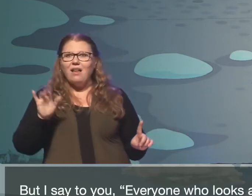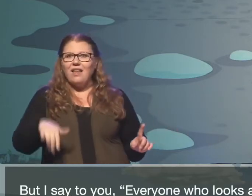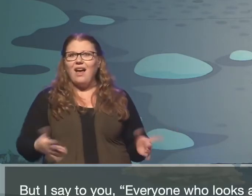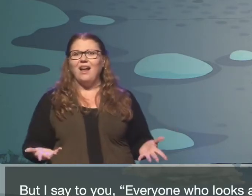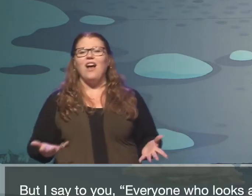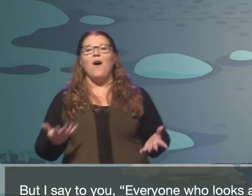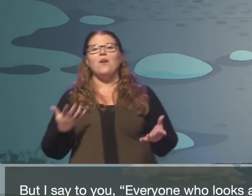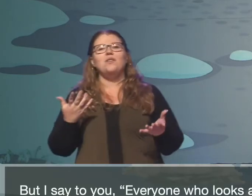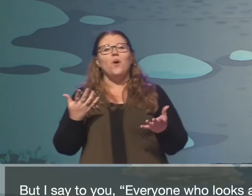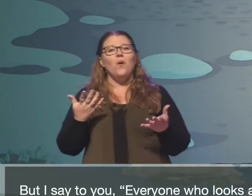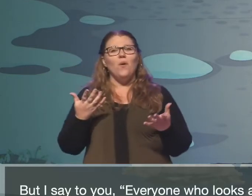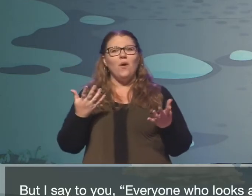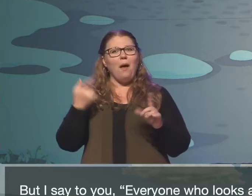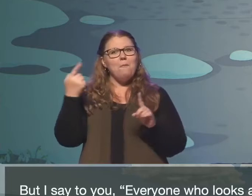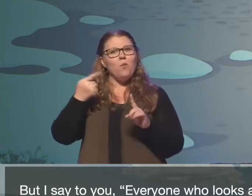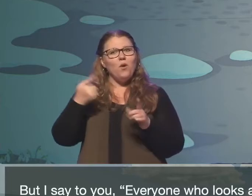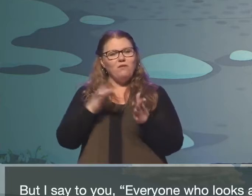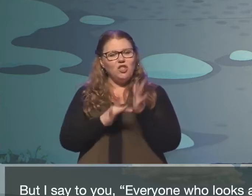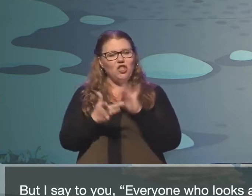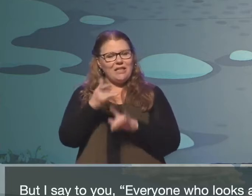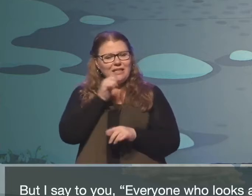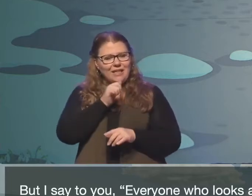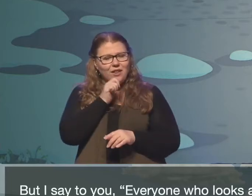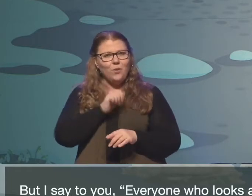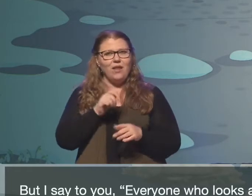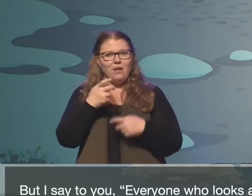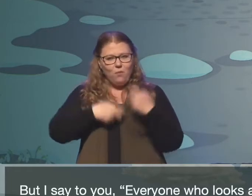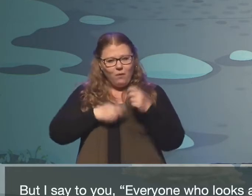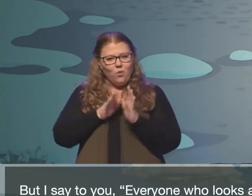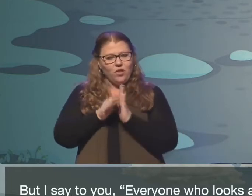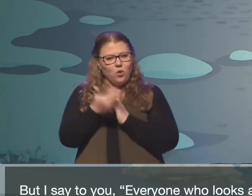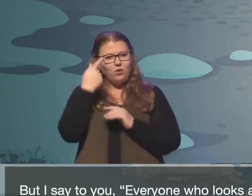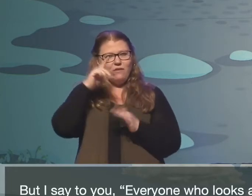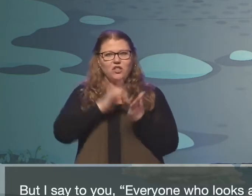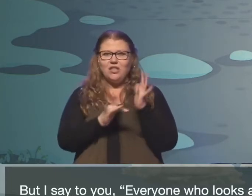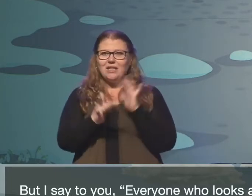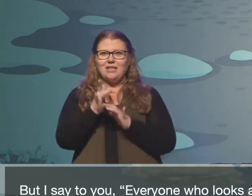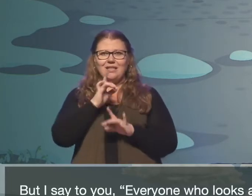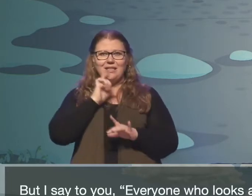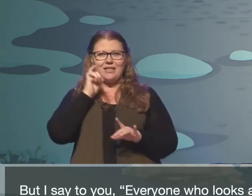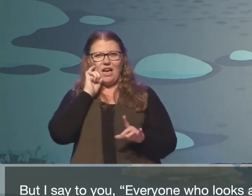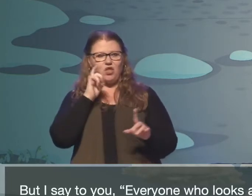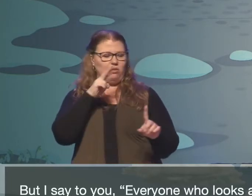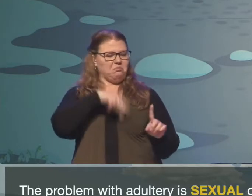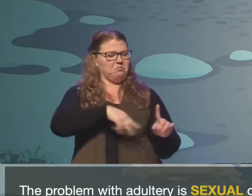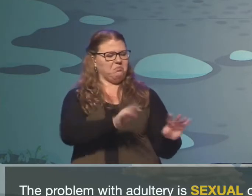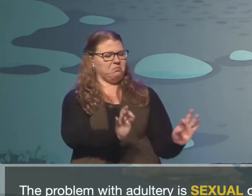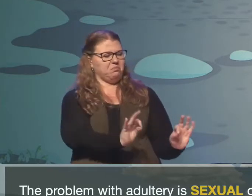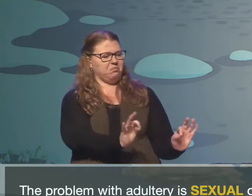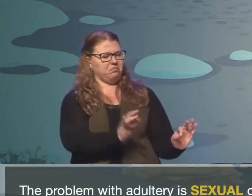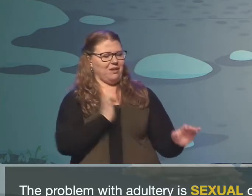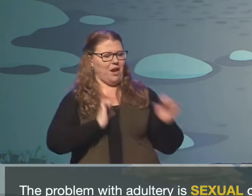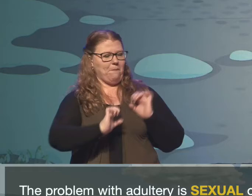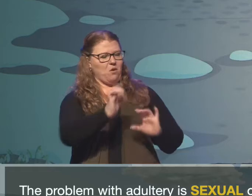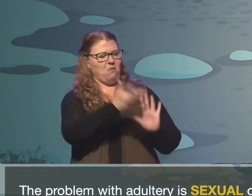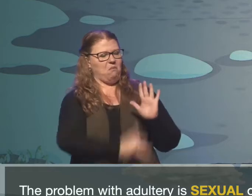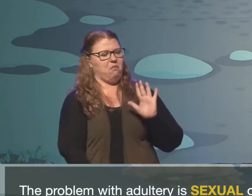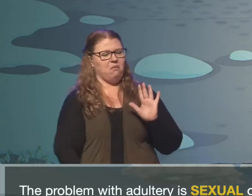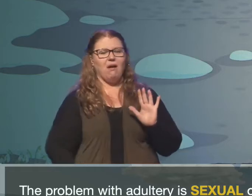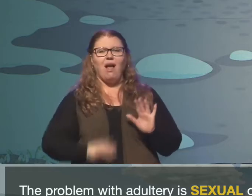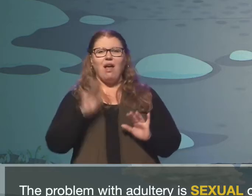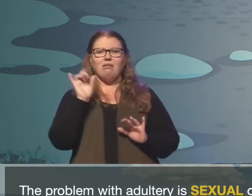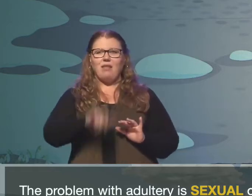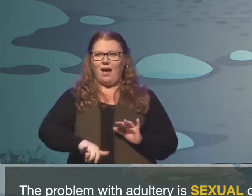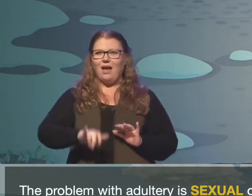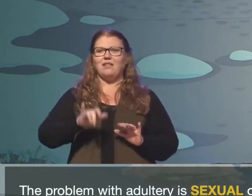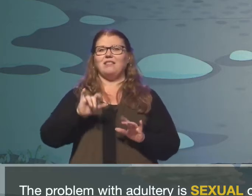So really, here's the thing. What Jesus is dealing with is the problem with adultery for Jesus was sexual objectification and emotional exploitation. Like that